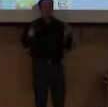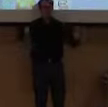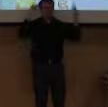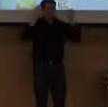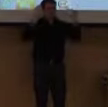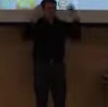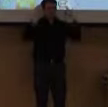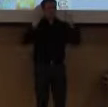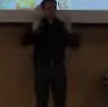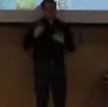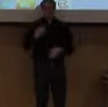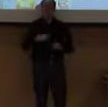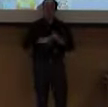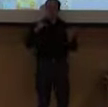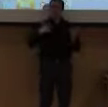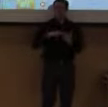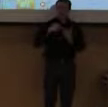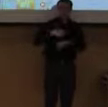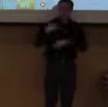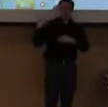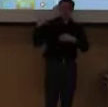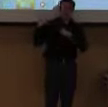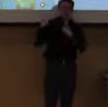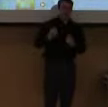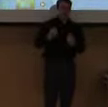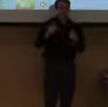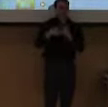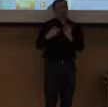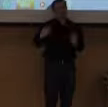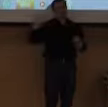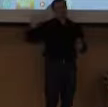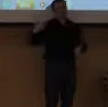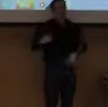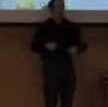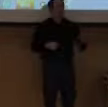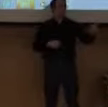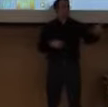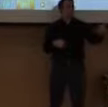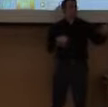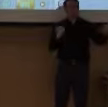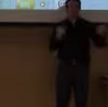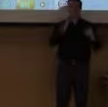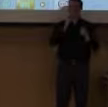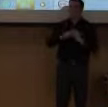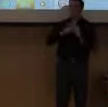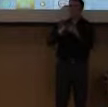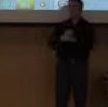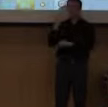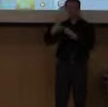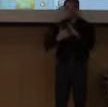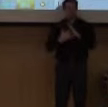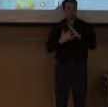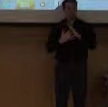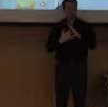over me, but I've learned over time now what he was saying back then. So anybody that was starting off to use this technology